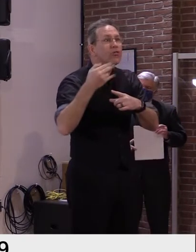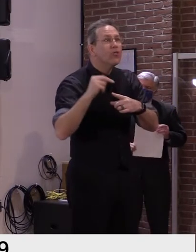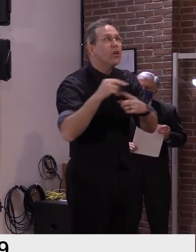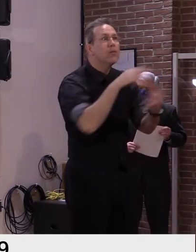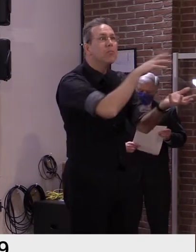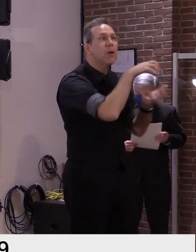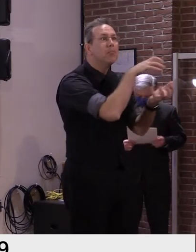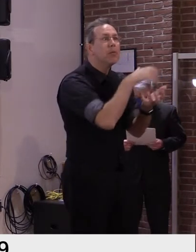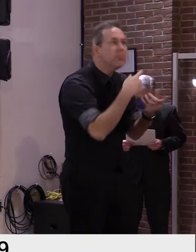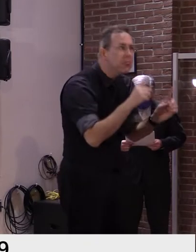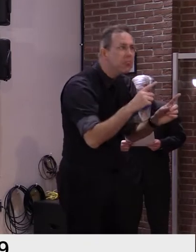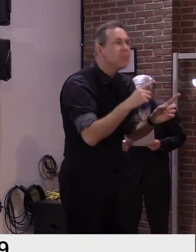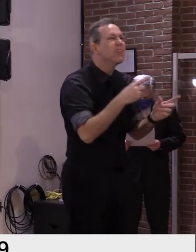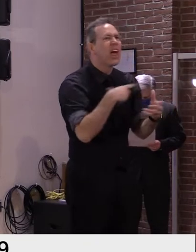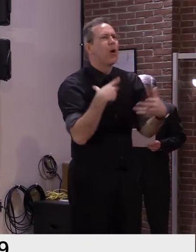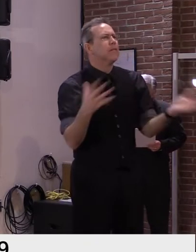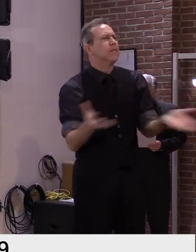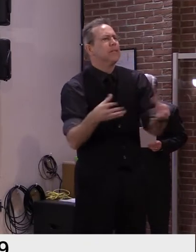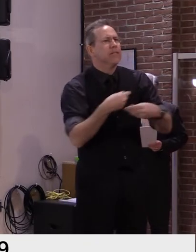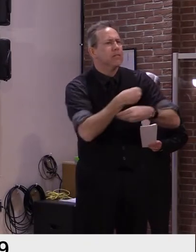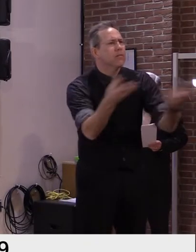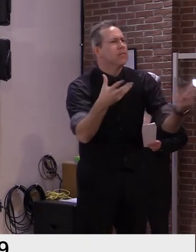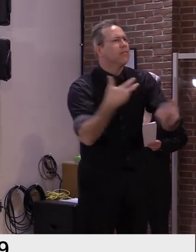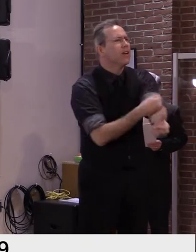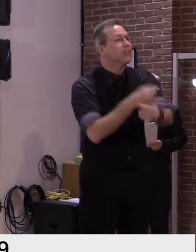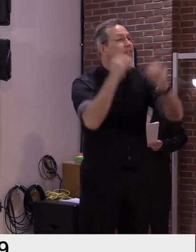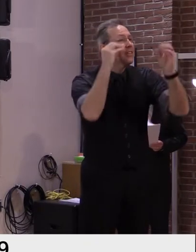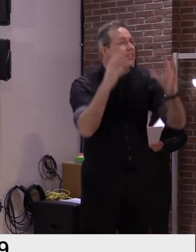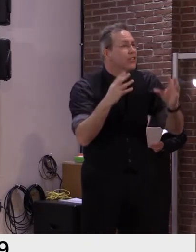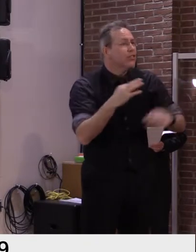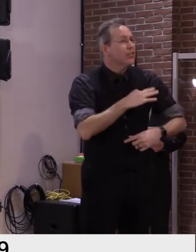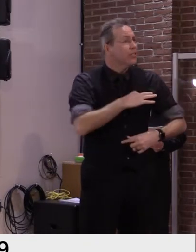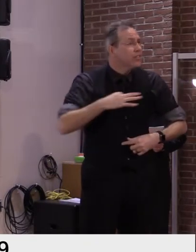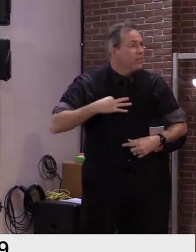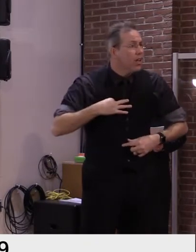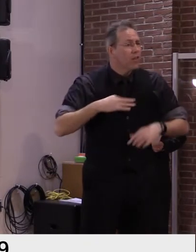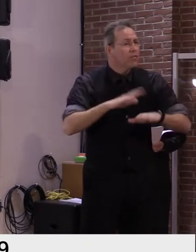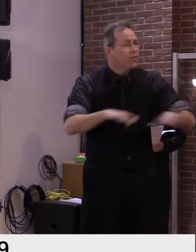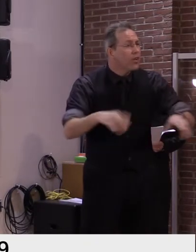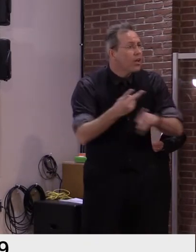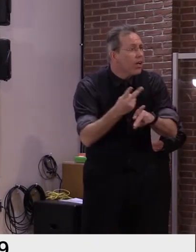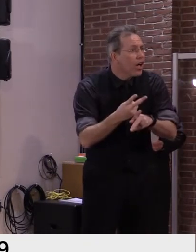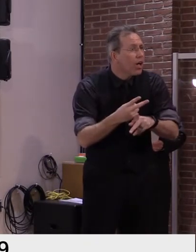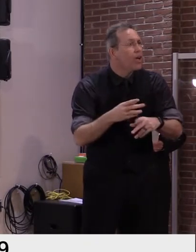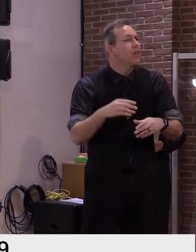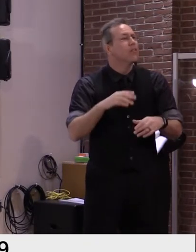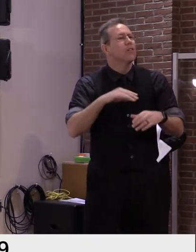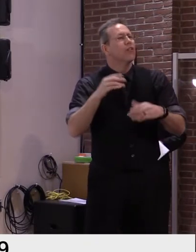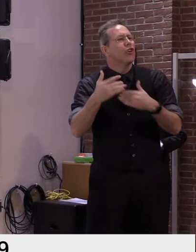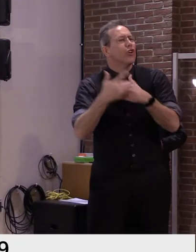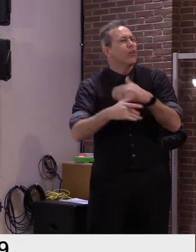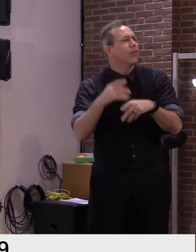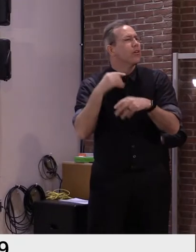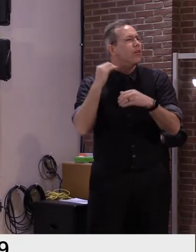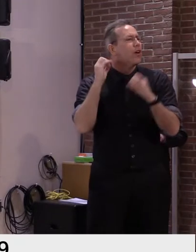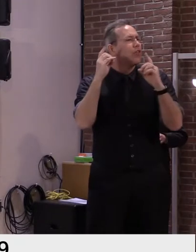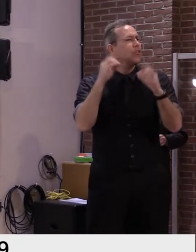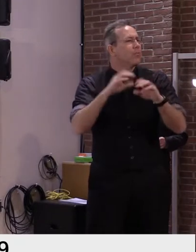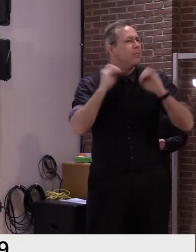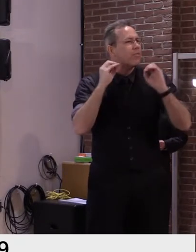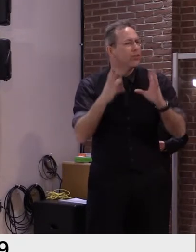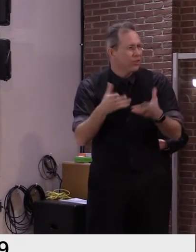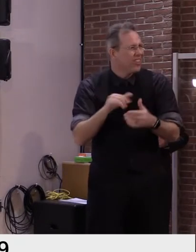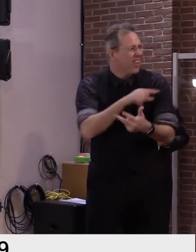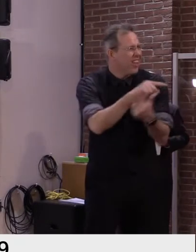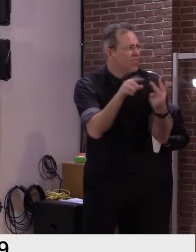of school staff, as well as childcare and early education providers. This includes giving them